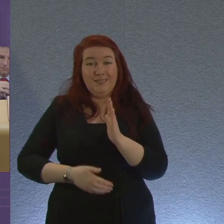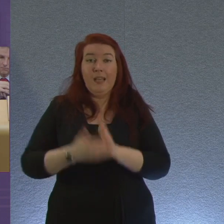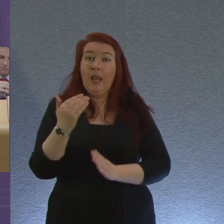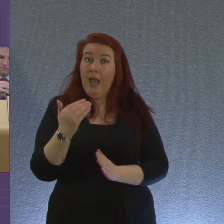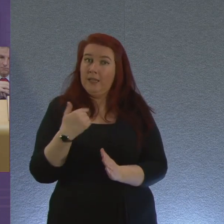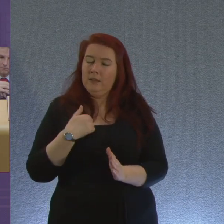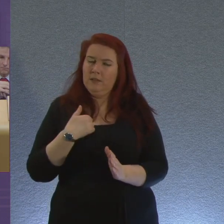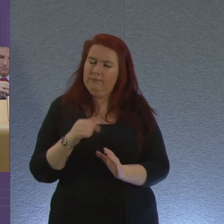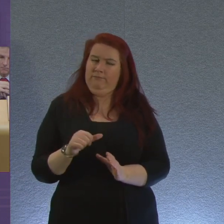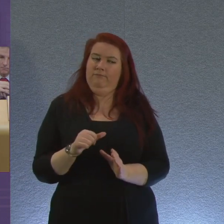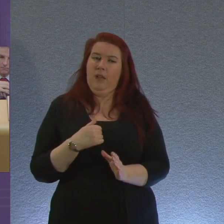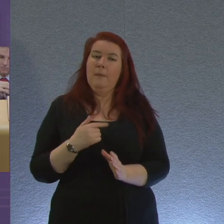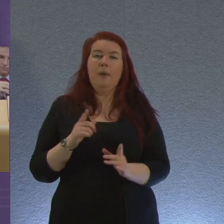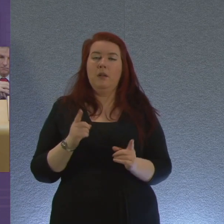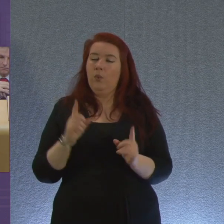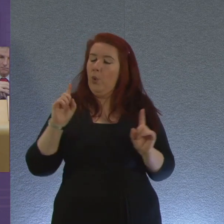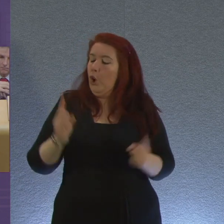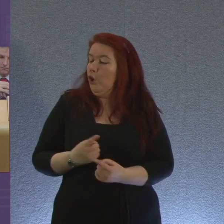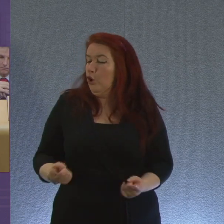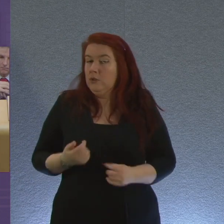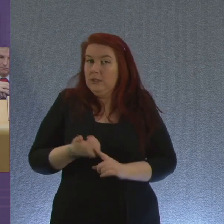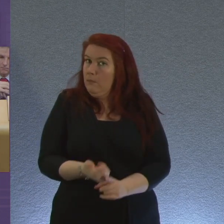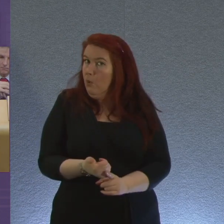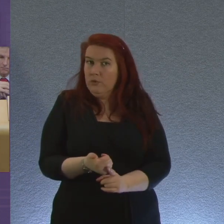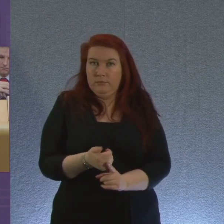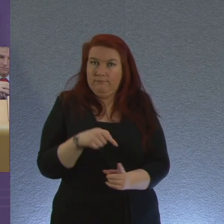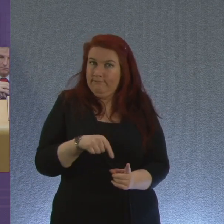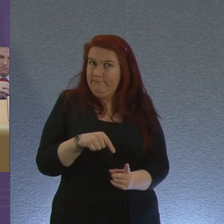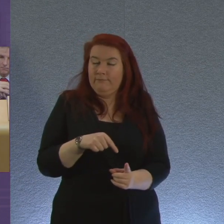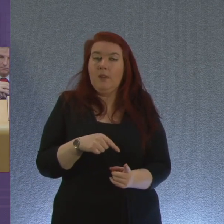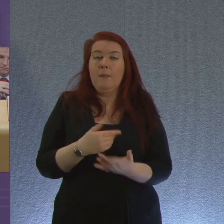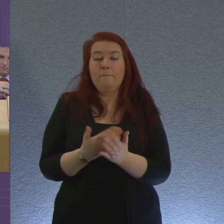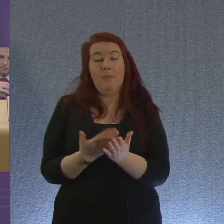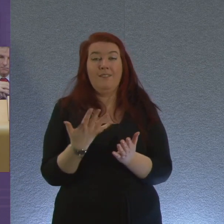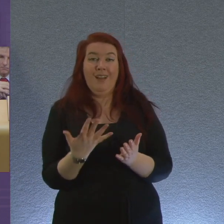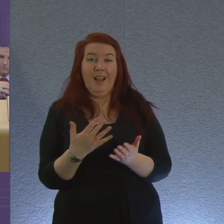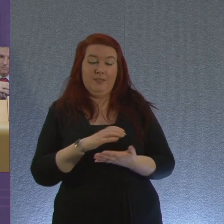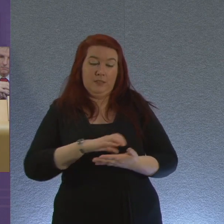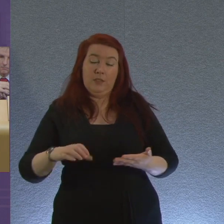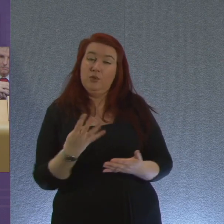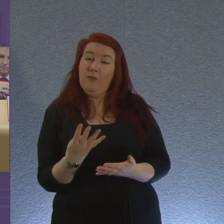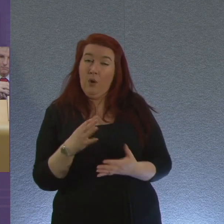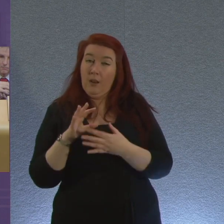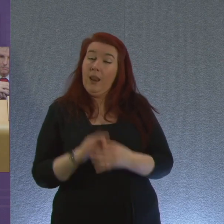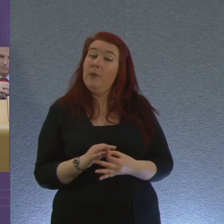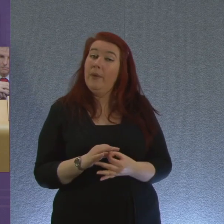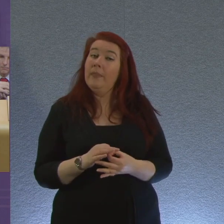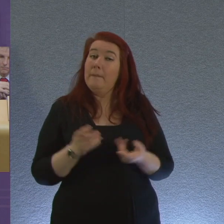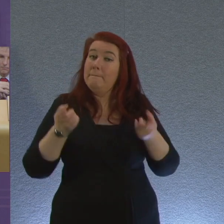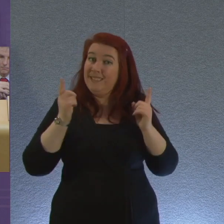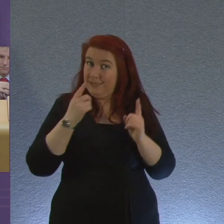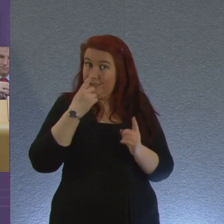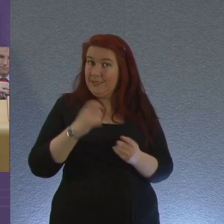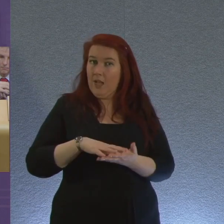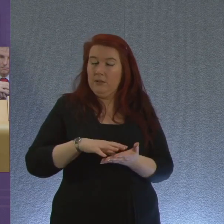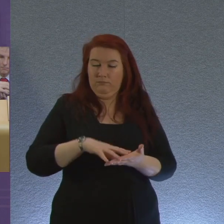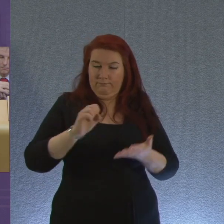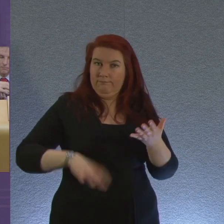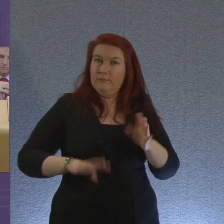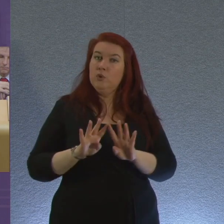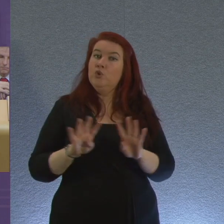have supported the introduction of the new powers contained in Part 5, Schedule 4, around the ability of ministers to remove juries in